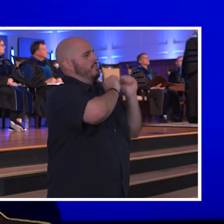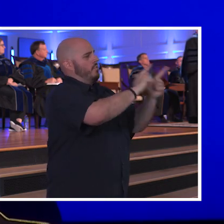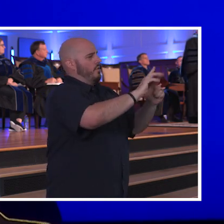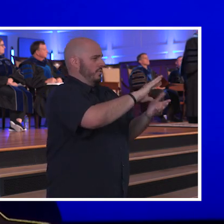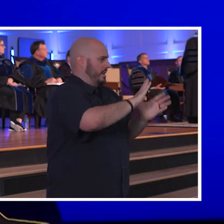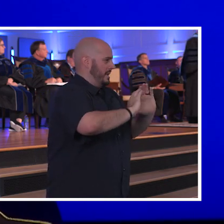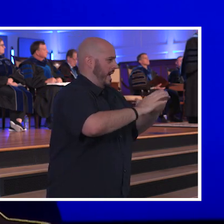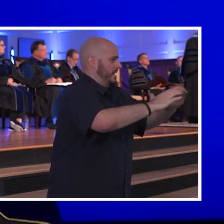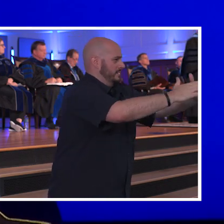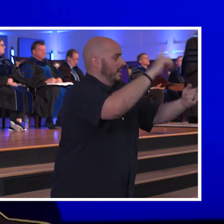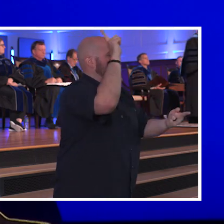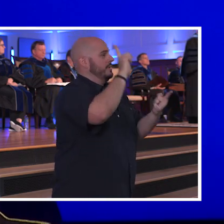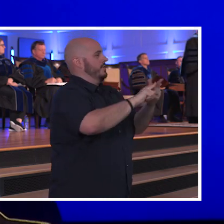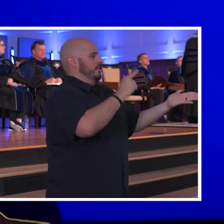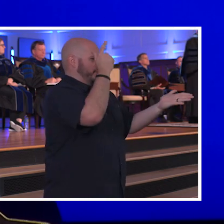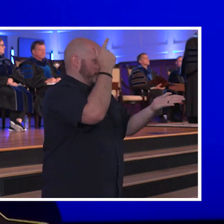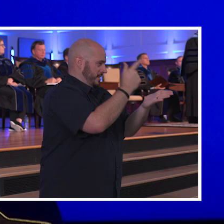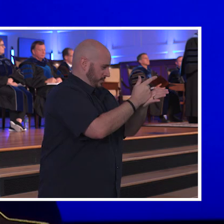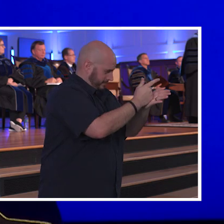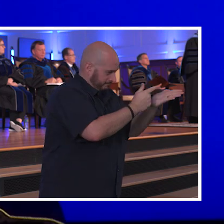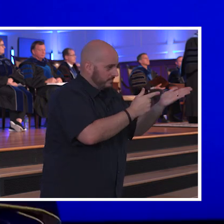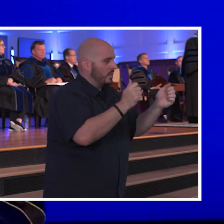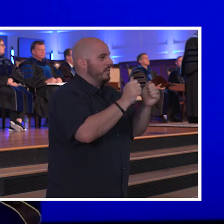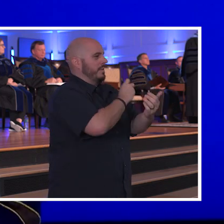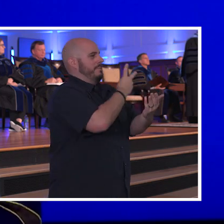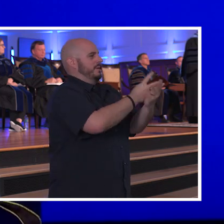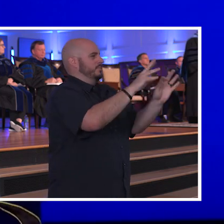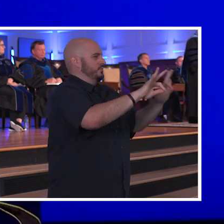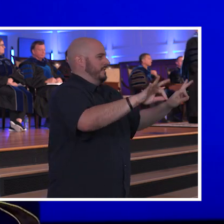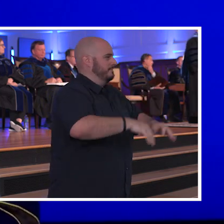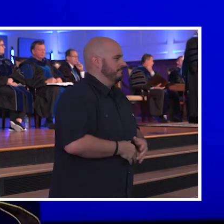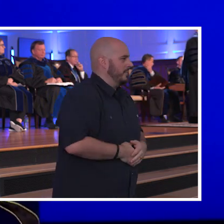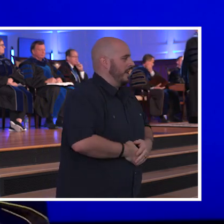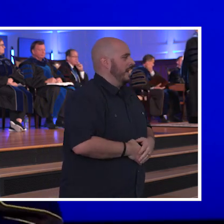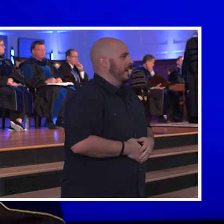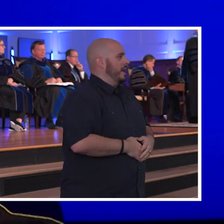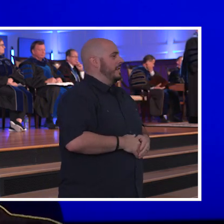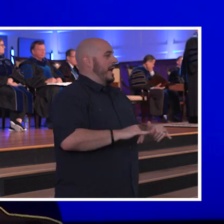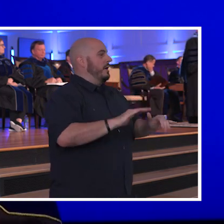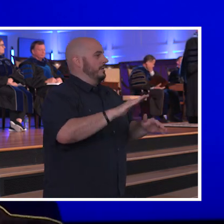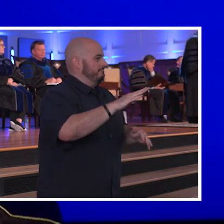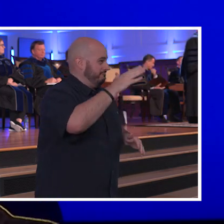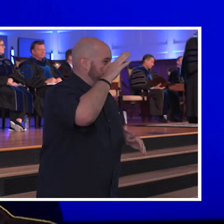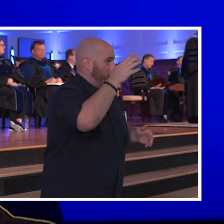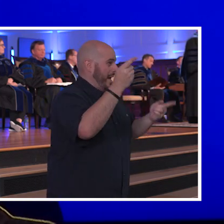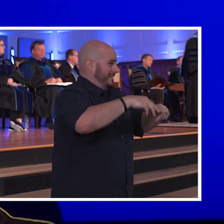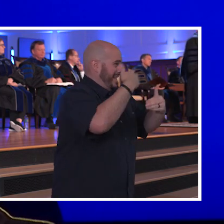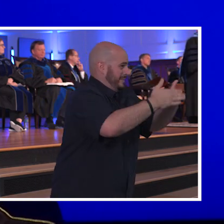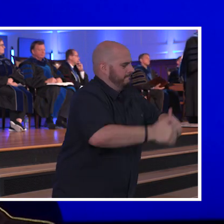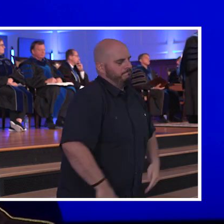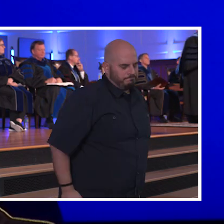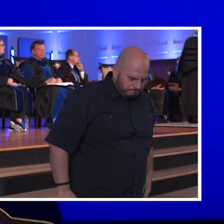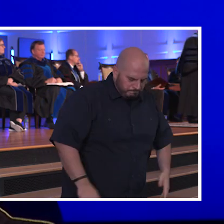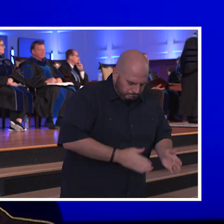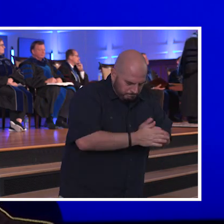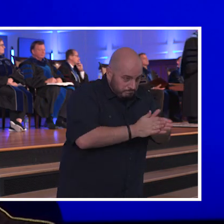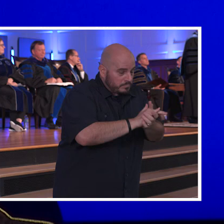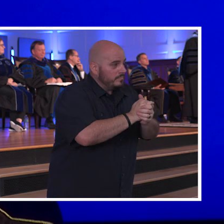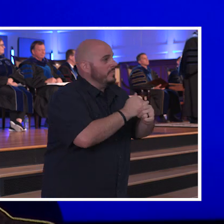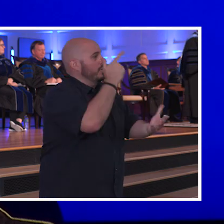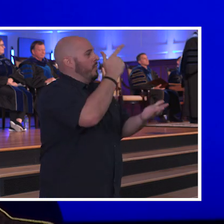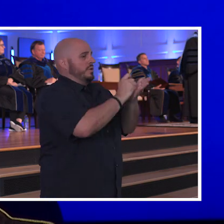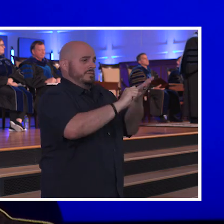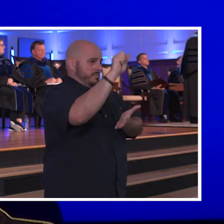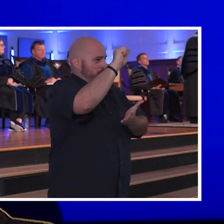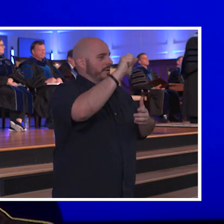would graduate with her master's degree. Now listen to what happens next. After graduating from seminary, Yvette applied